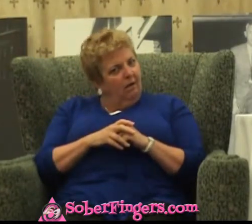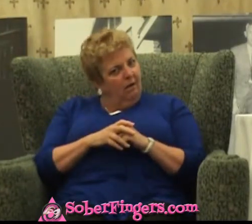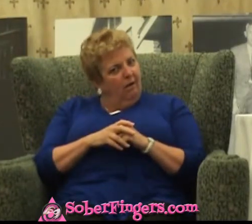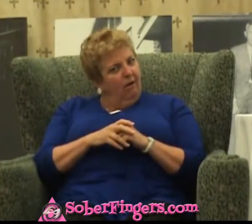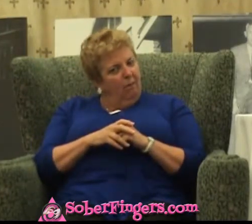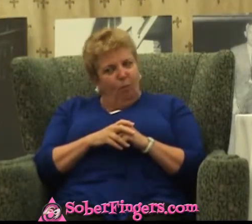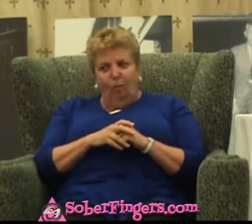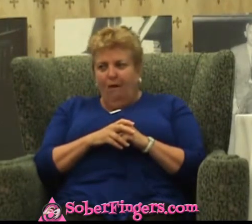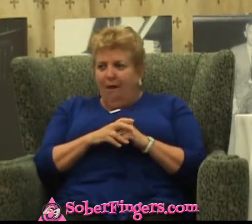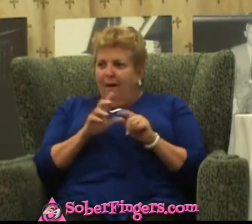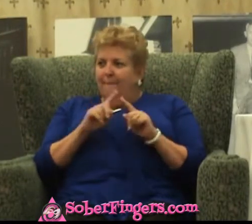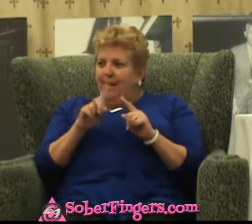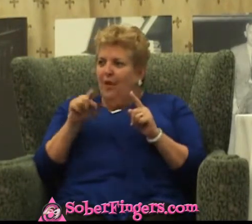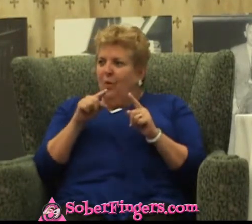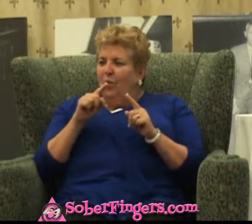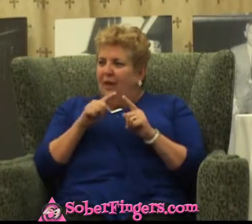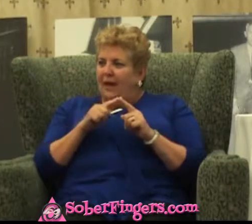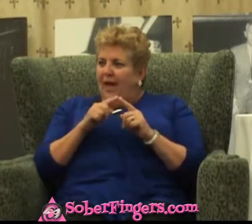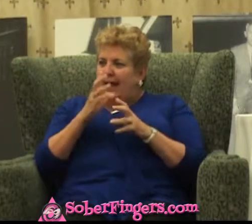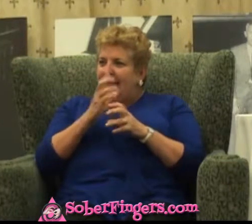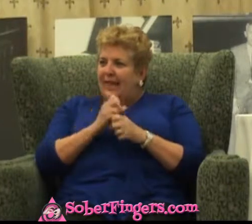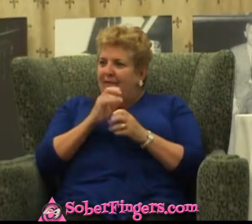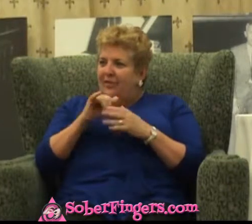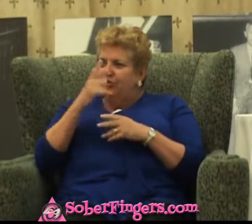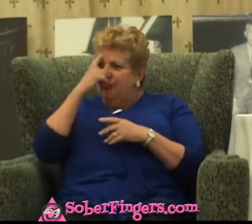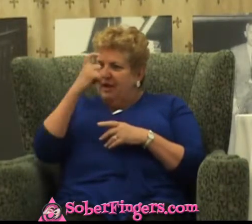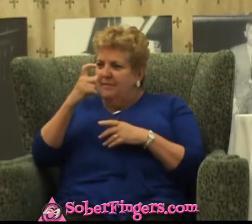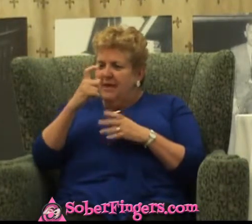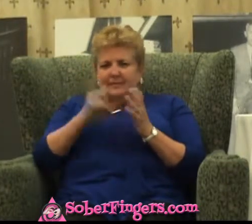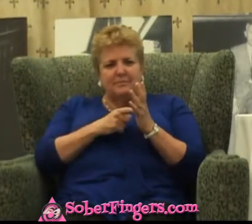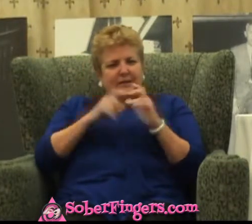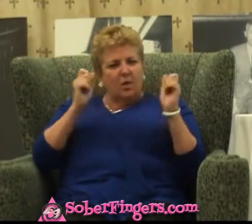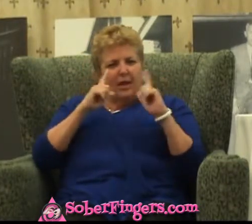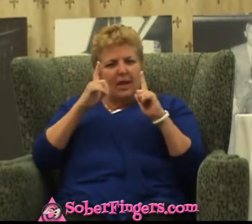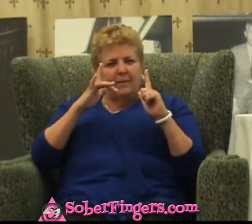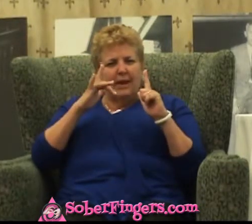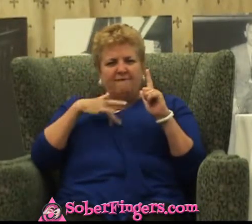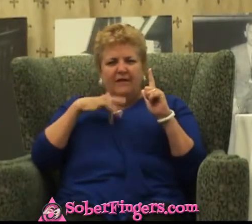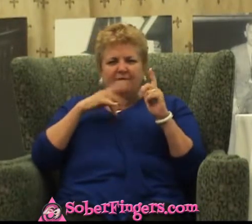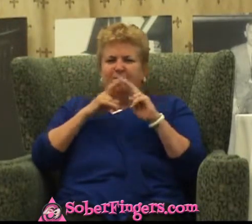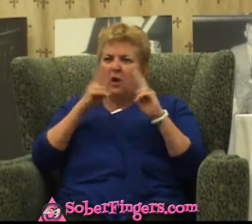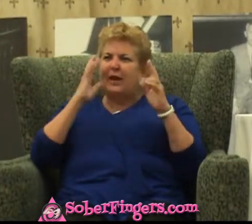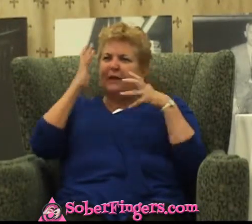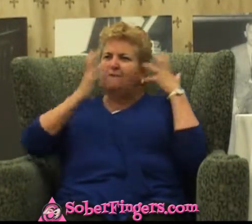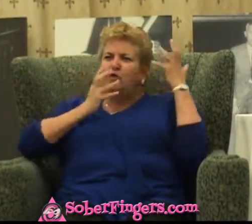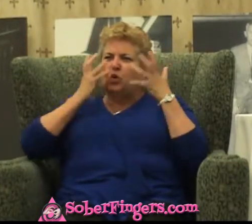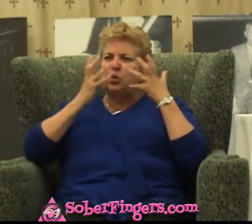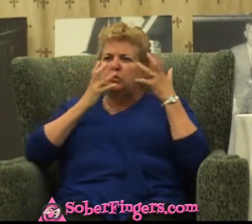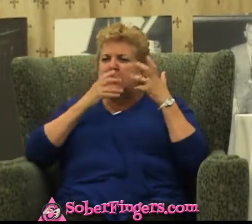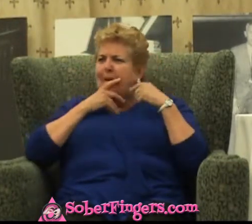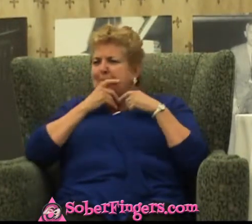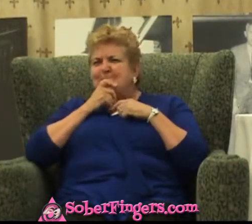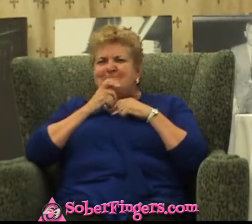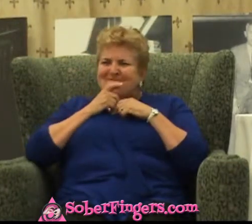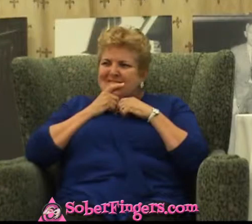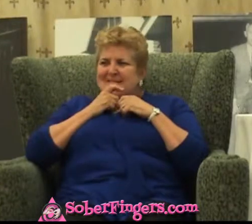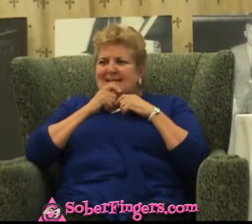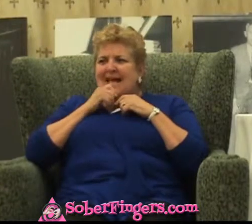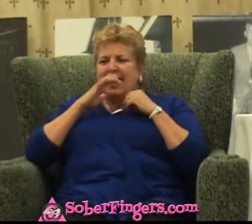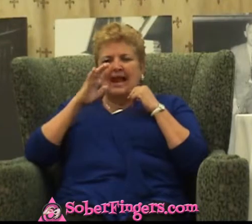But when I get them, sometimes I wake up very confused and very troubled, and I'm thrown off base, and I realize it was only